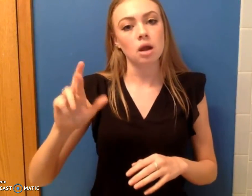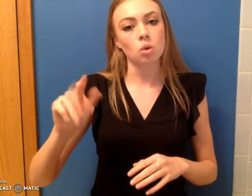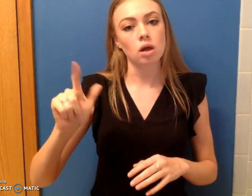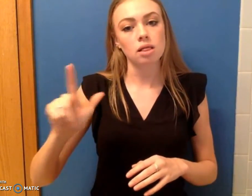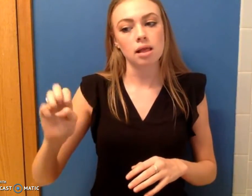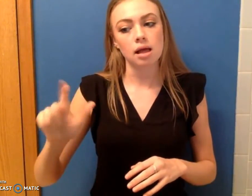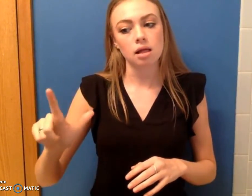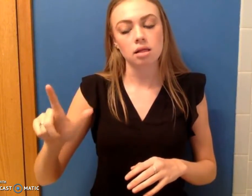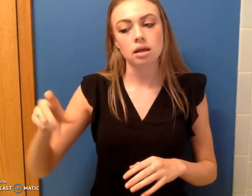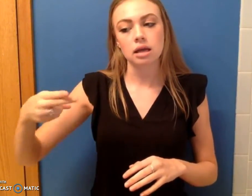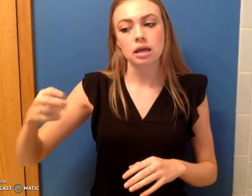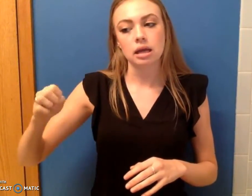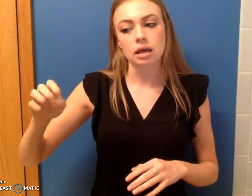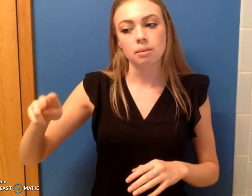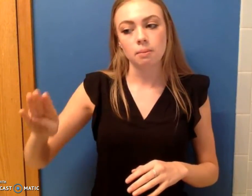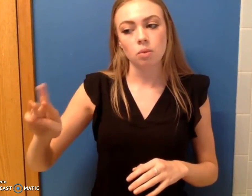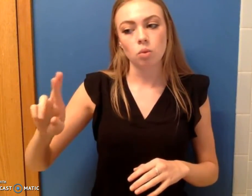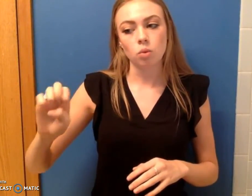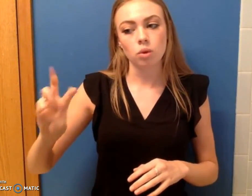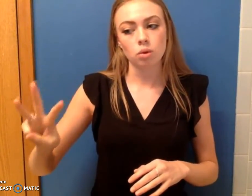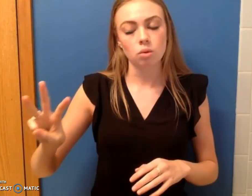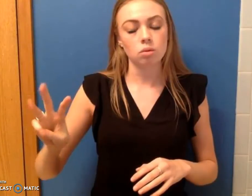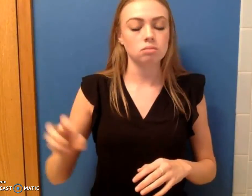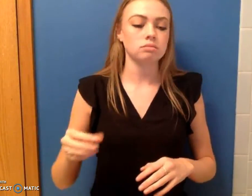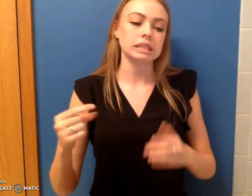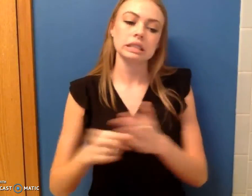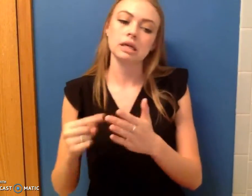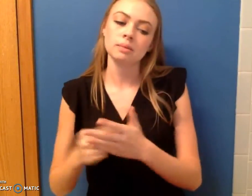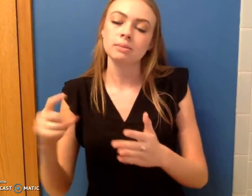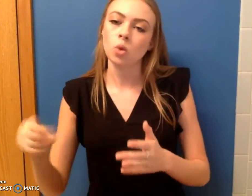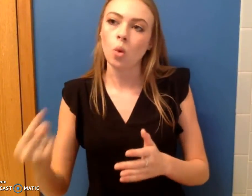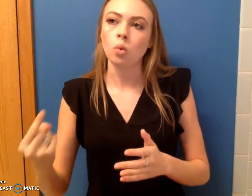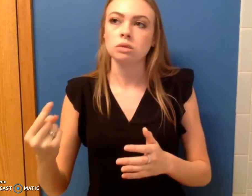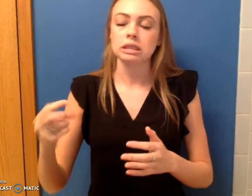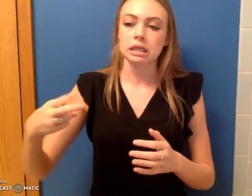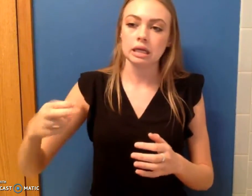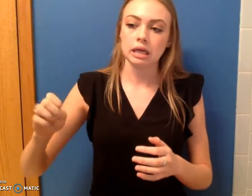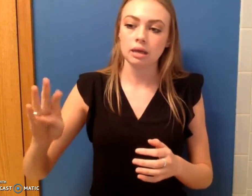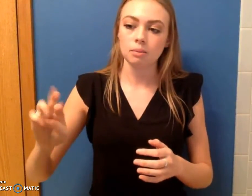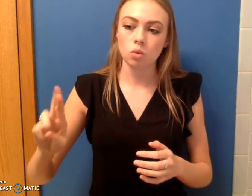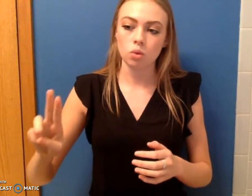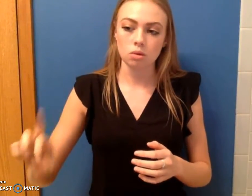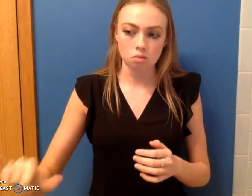Sometimes I just have to do it in Hebrew. In modern Hebrew, yeah. And she does that every day, right after